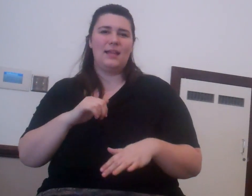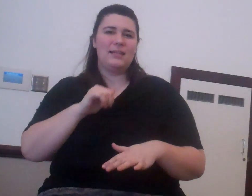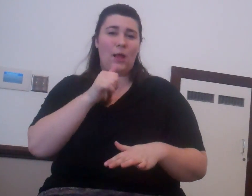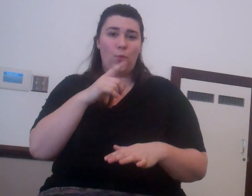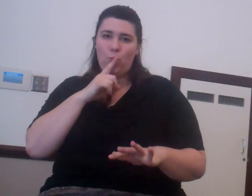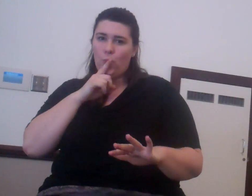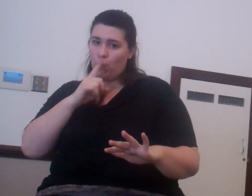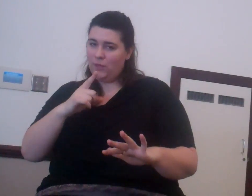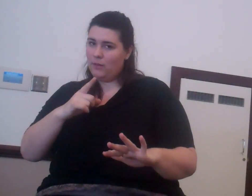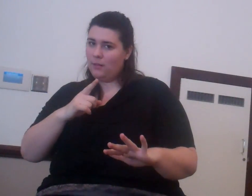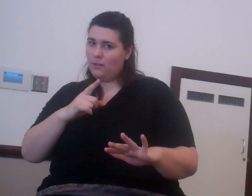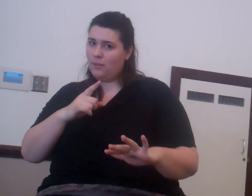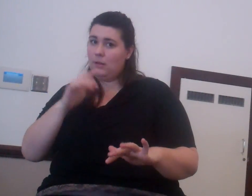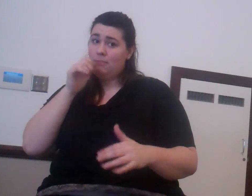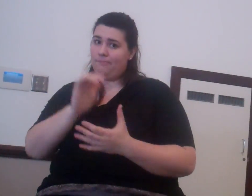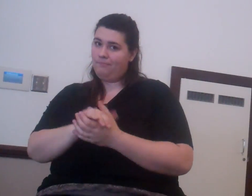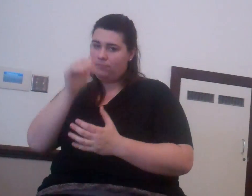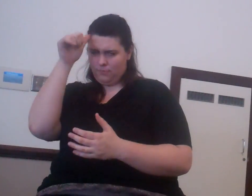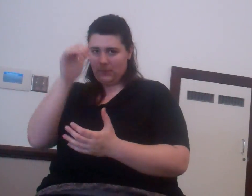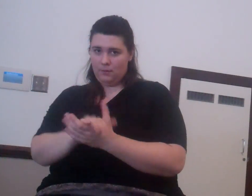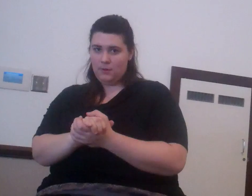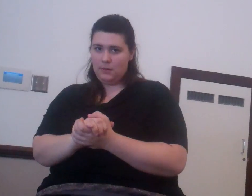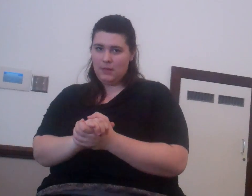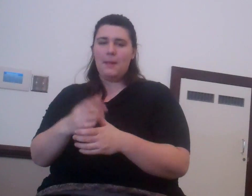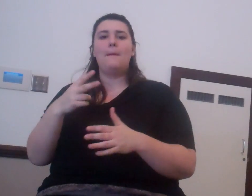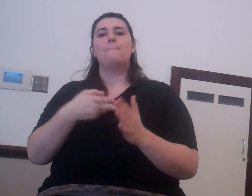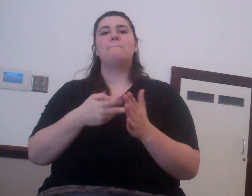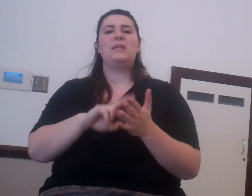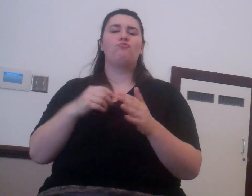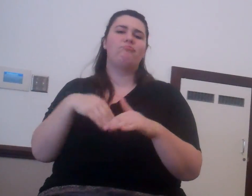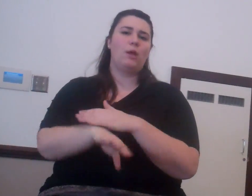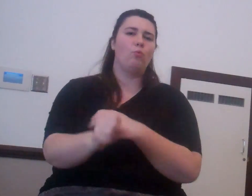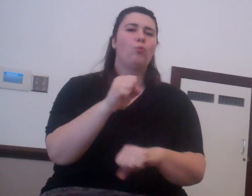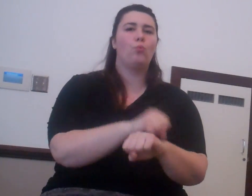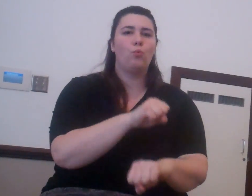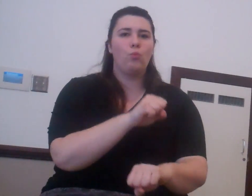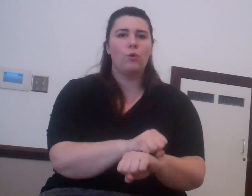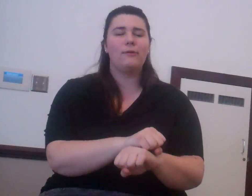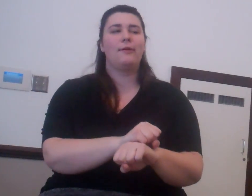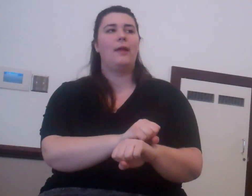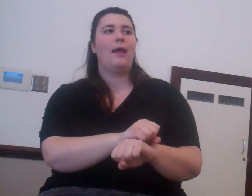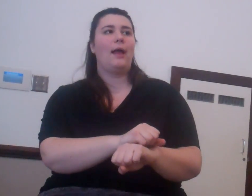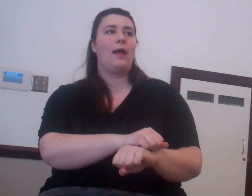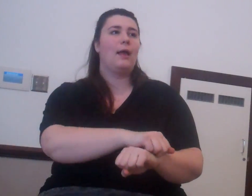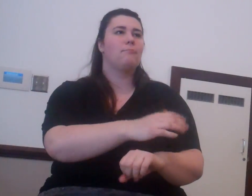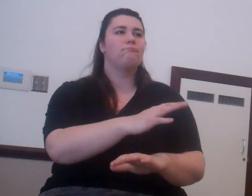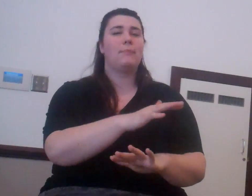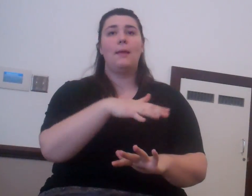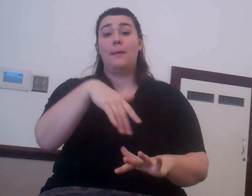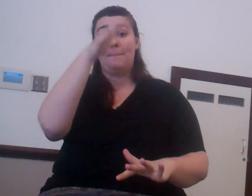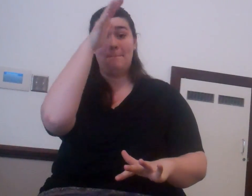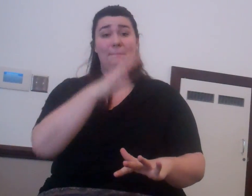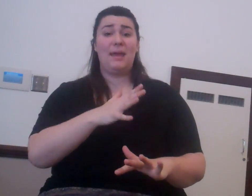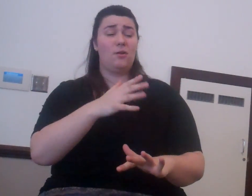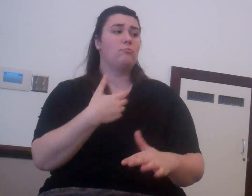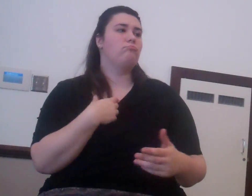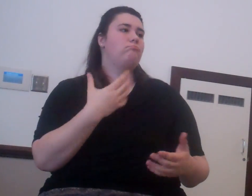spouse, right? So how many of you have ever felt like you had a work spouse? Cross-sex peer that was sort of like your go-to special